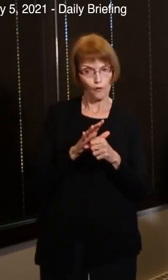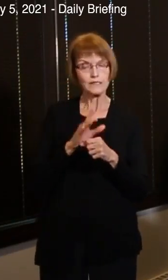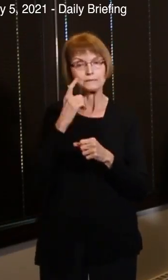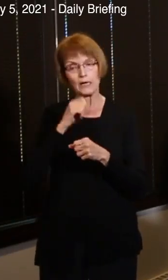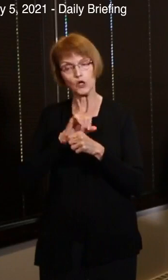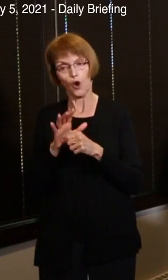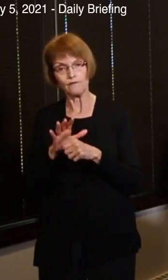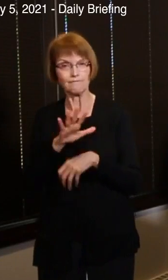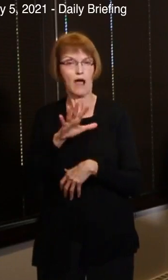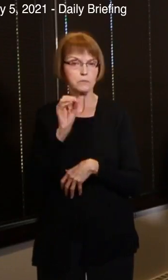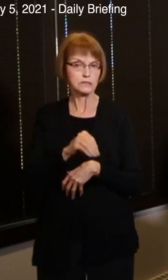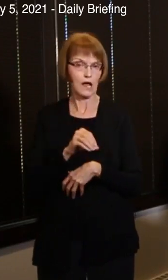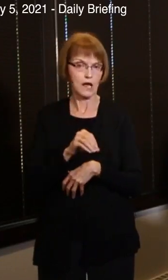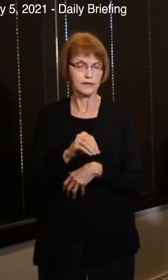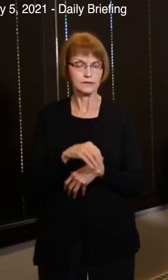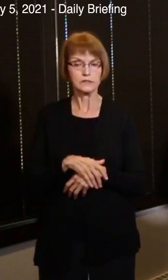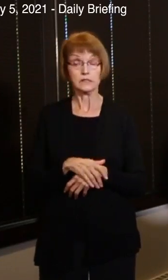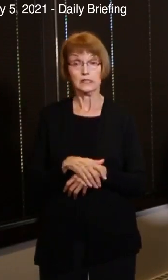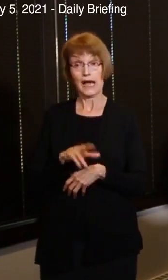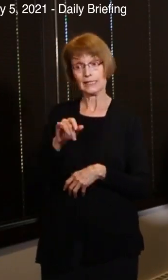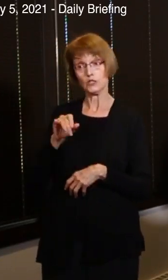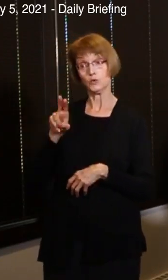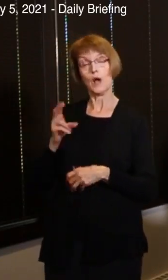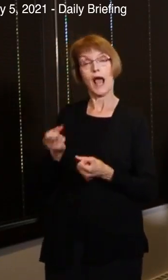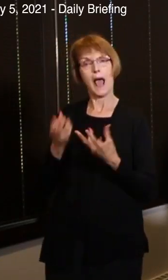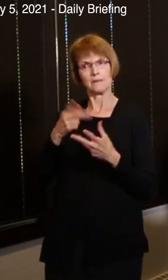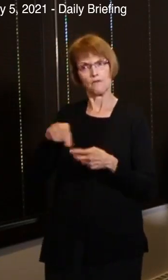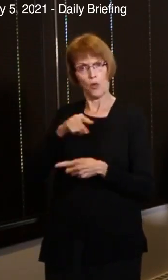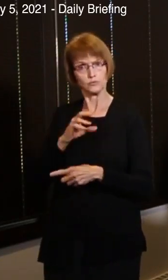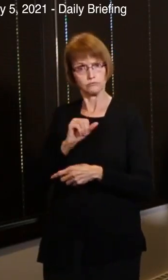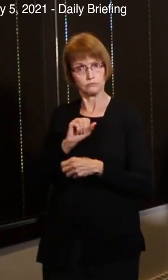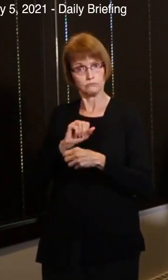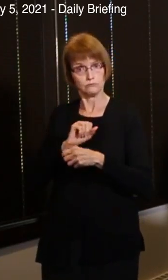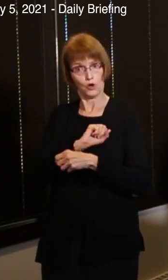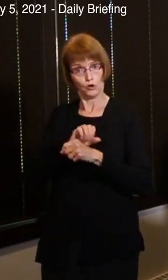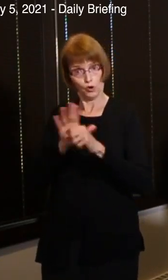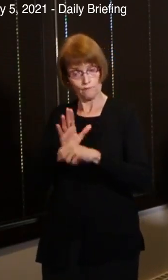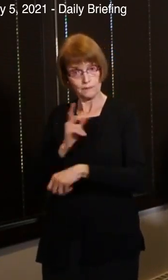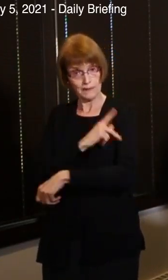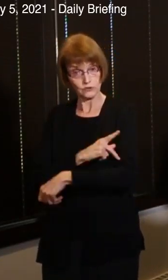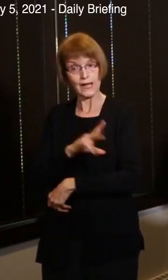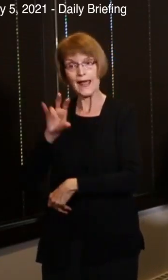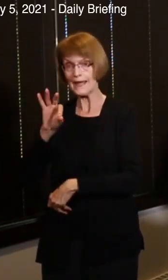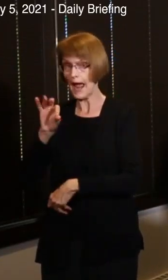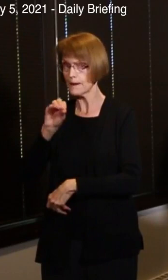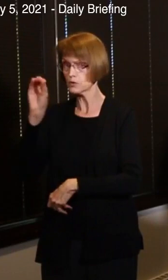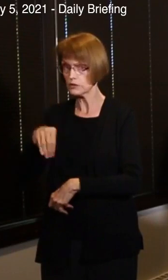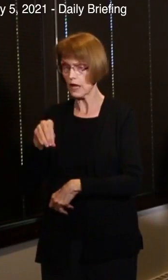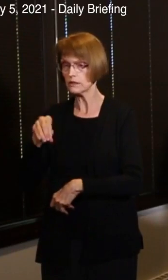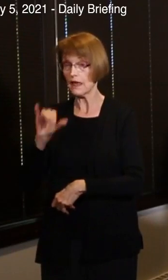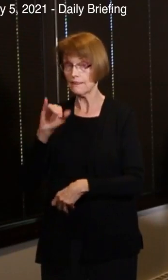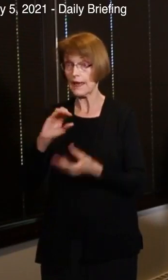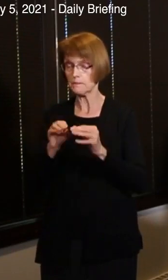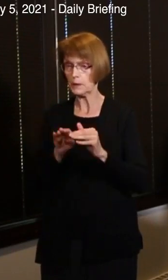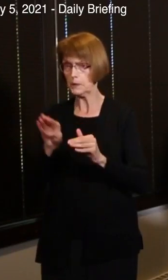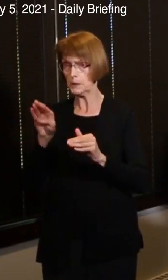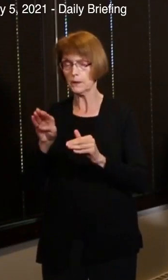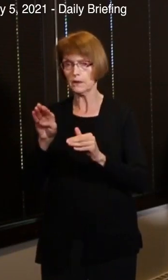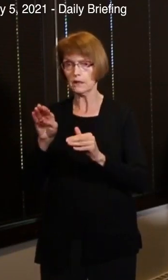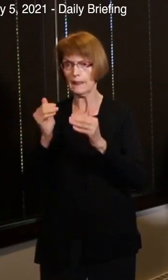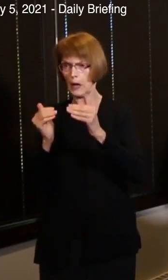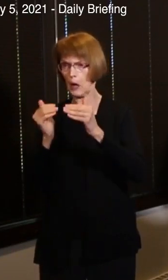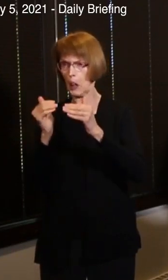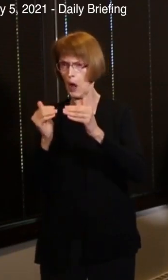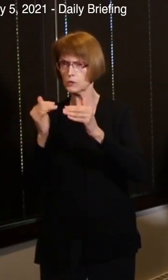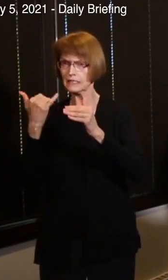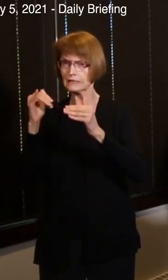around 9% for our ICU capacity. Now that number is crept up a little bit, and we're getting closer to that yellow area where it's